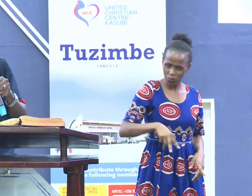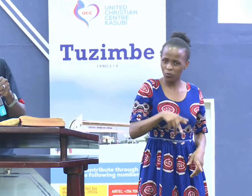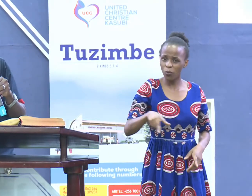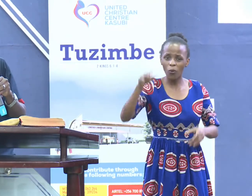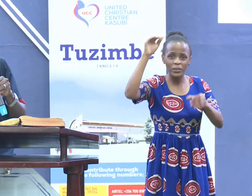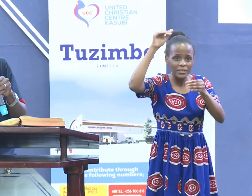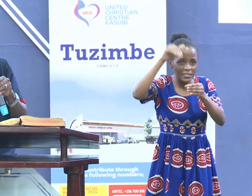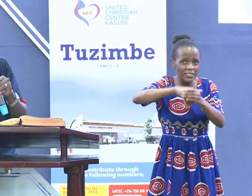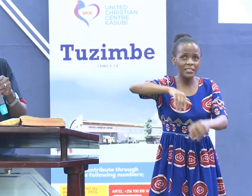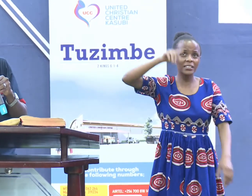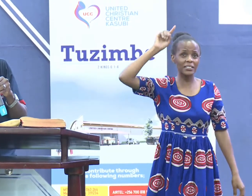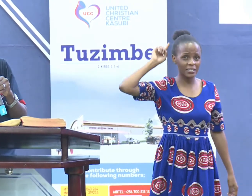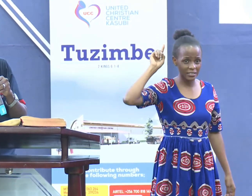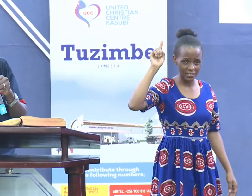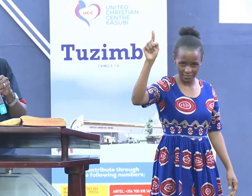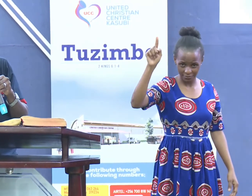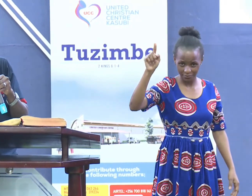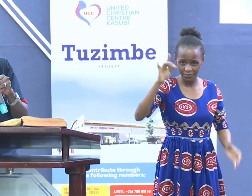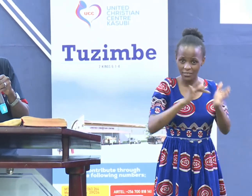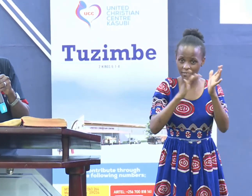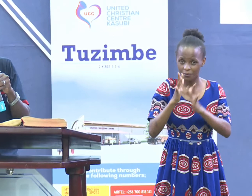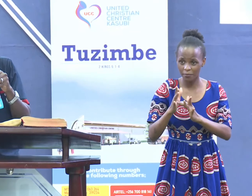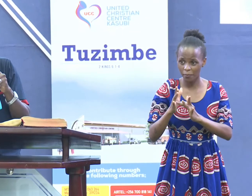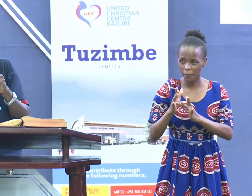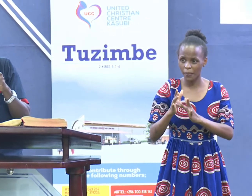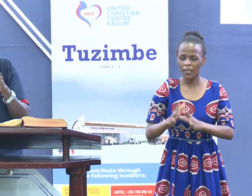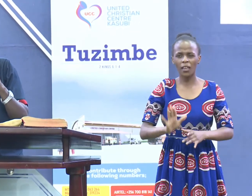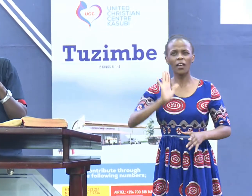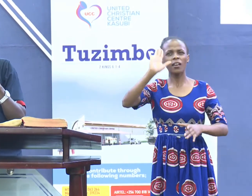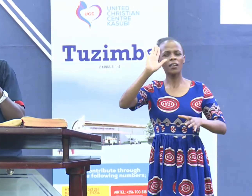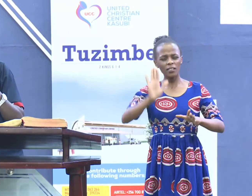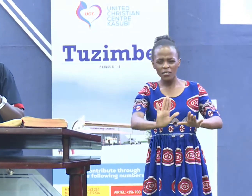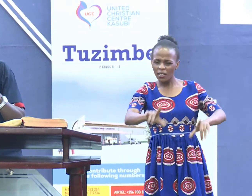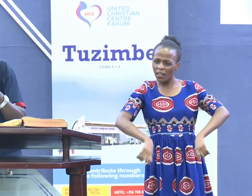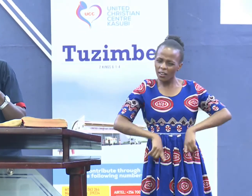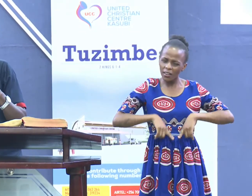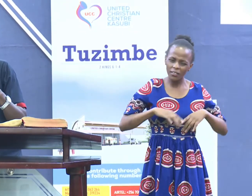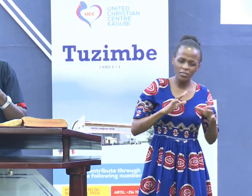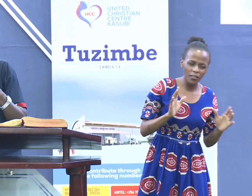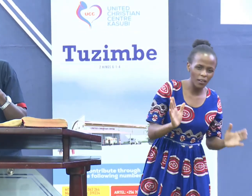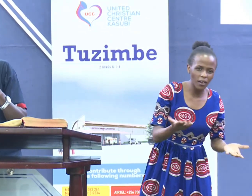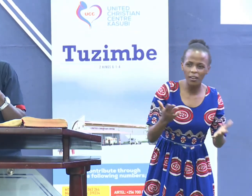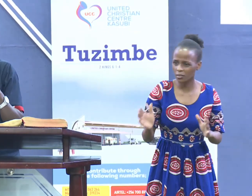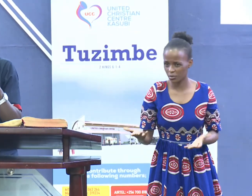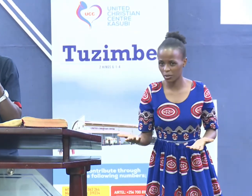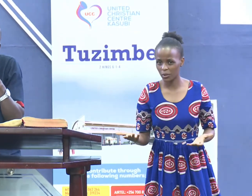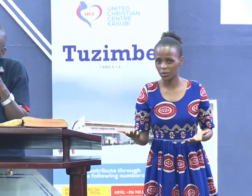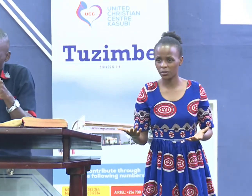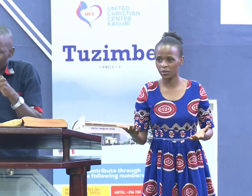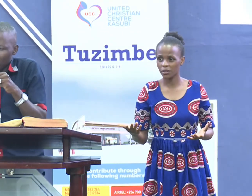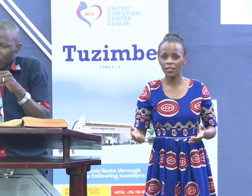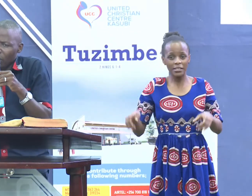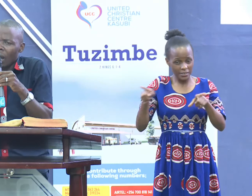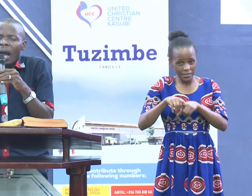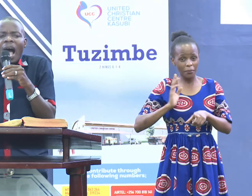That we may see the lives of the first people who walked in him. How the lives looked